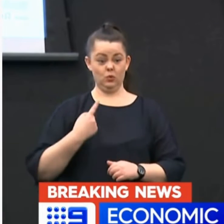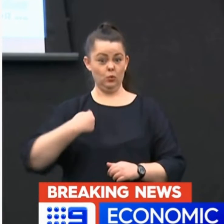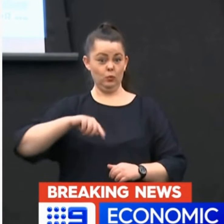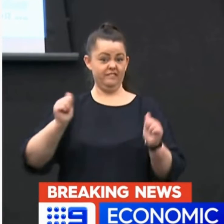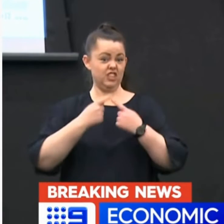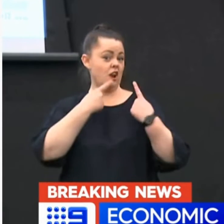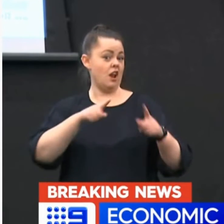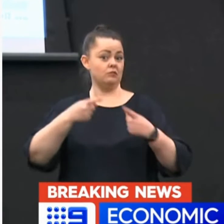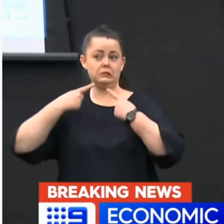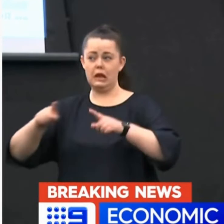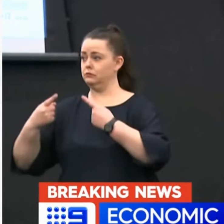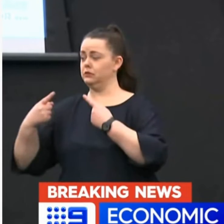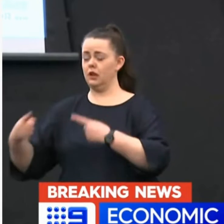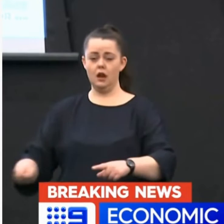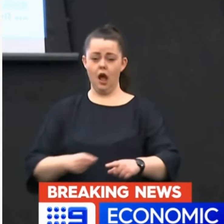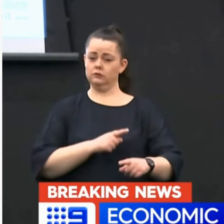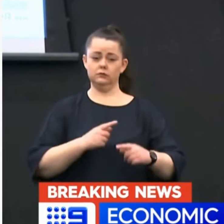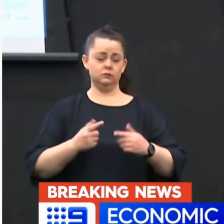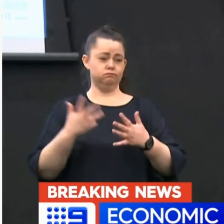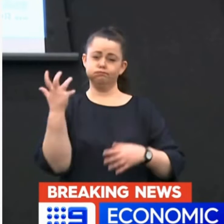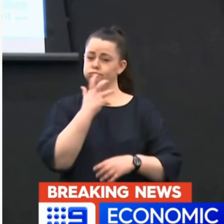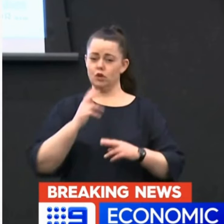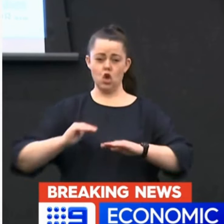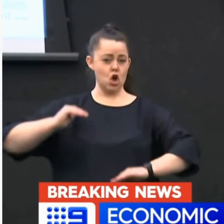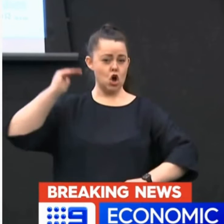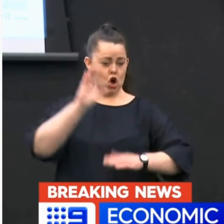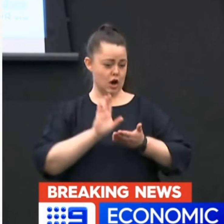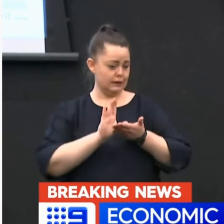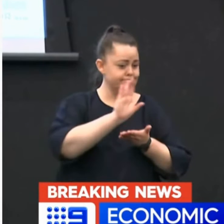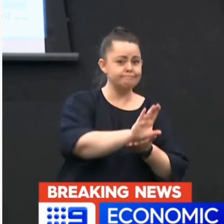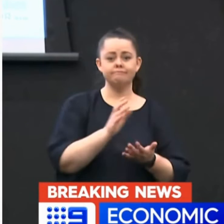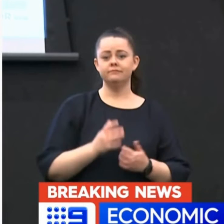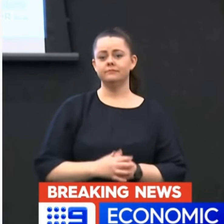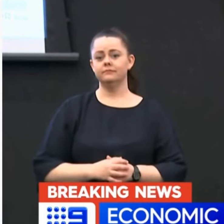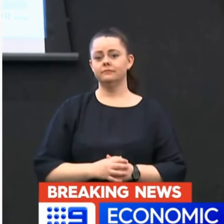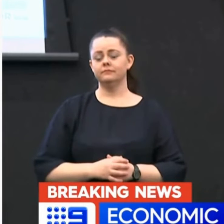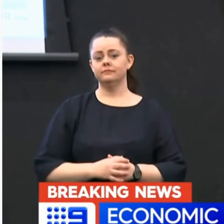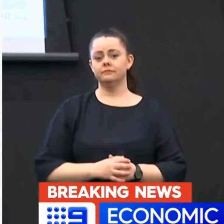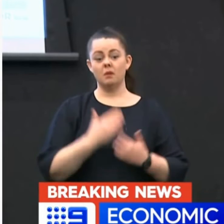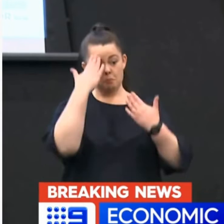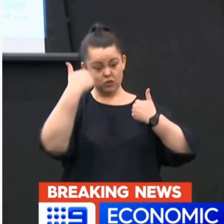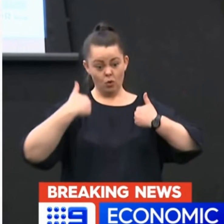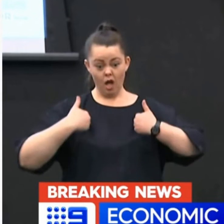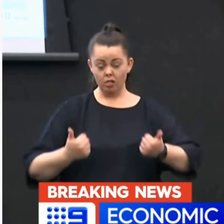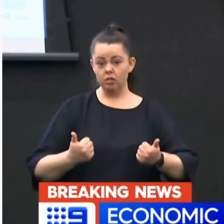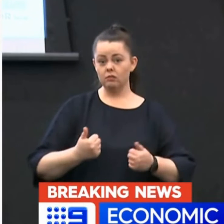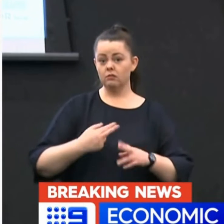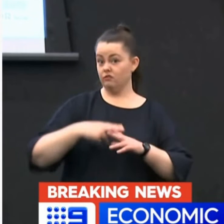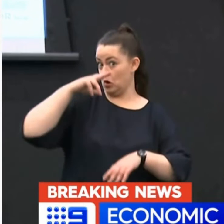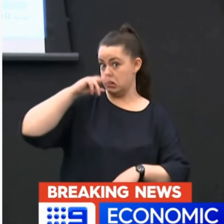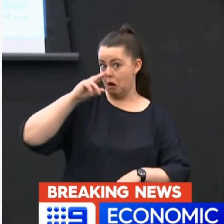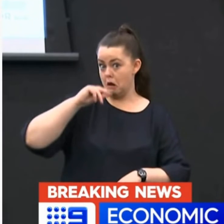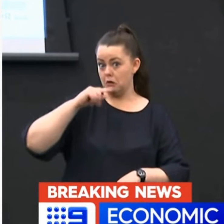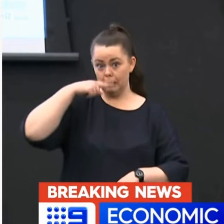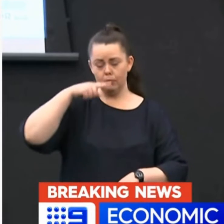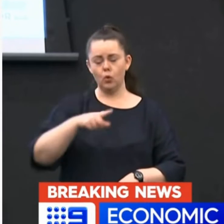the board, whether that's in mental health support, particularly for young people who have gone through an incredibly challenging time. We know that calls for